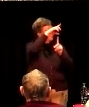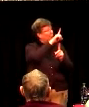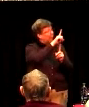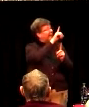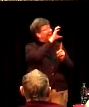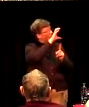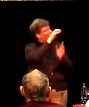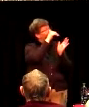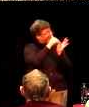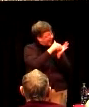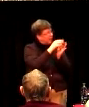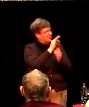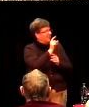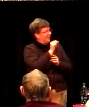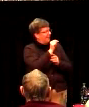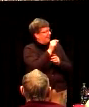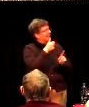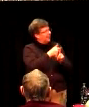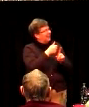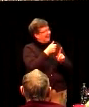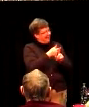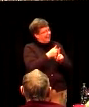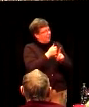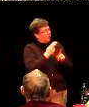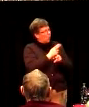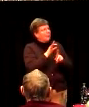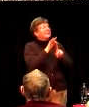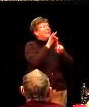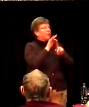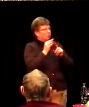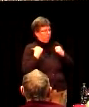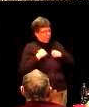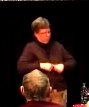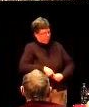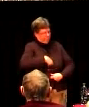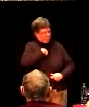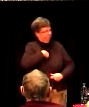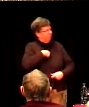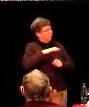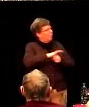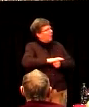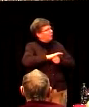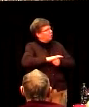feet. So he wore a pressurized suit, because we learned that lesson.